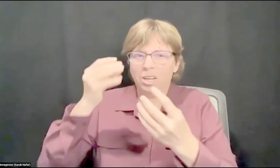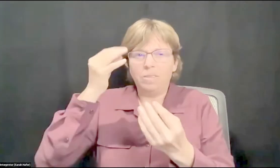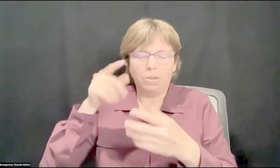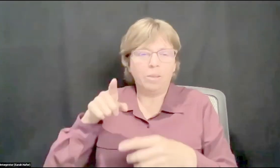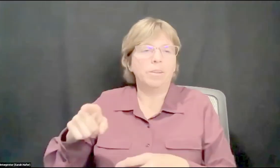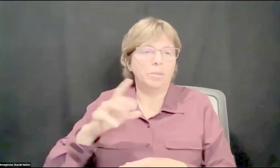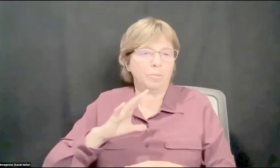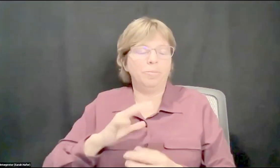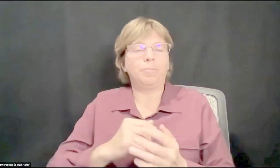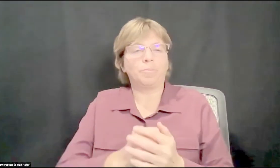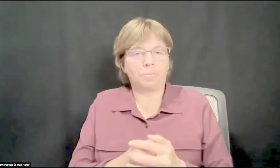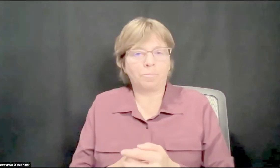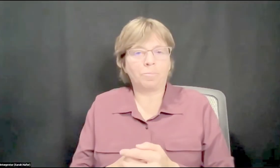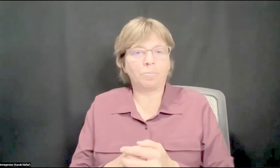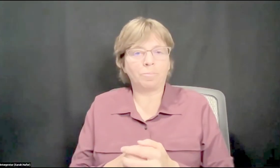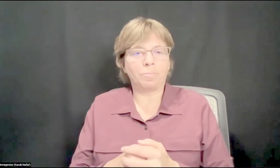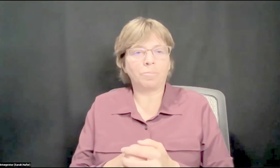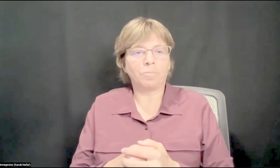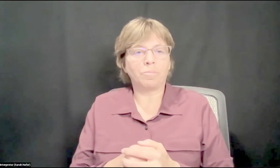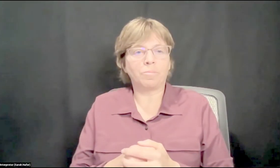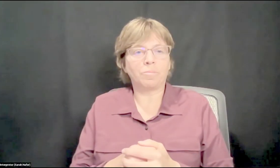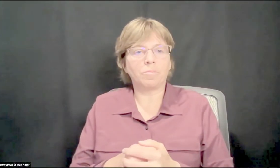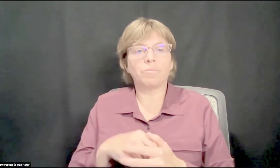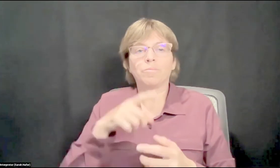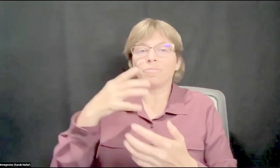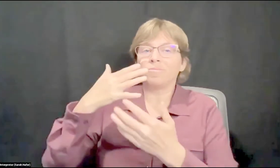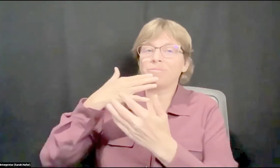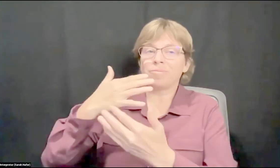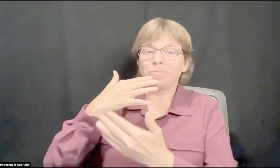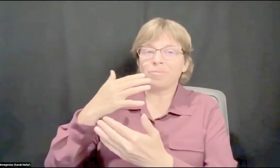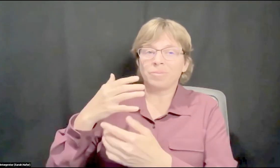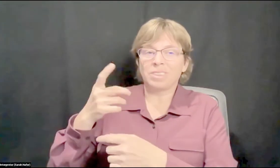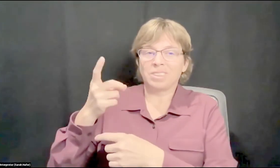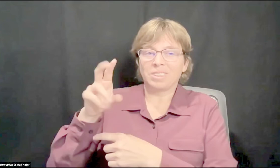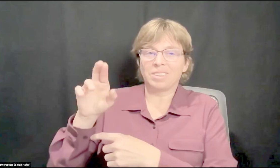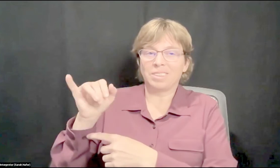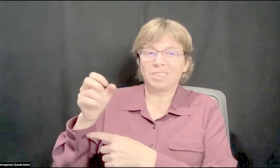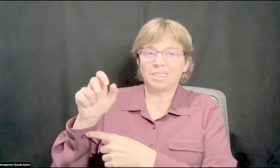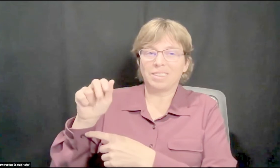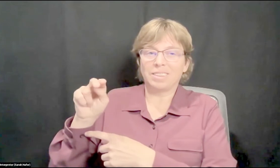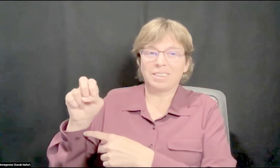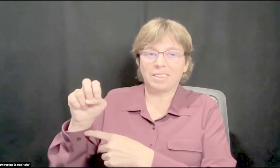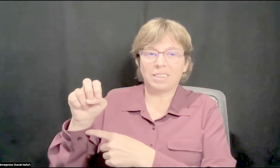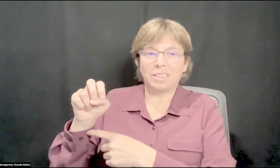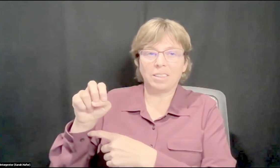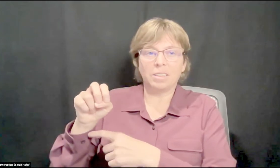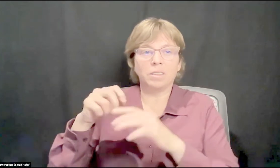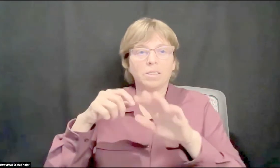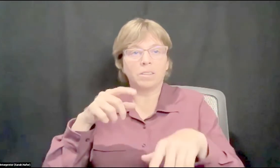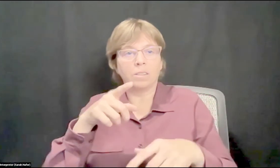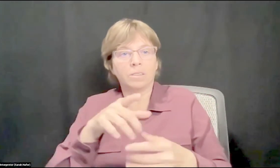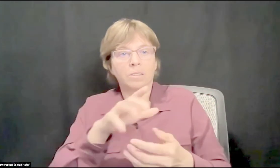Thanks so much, Dr. Jean. David, Marshall, I was curious, if anything from the school you might be able to share.